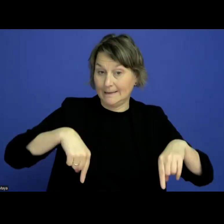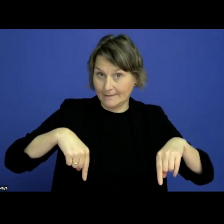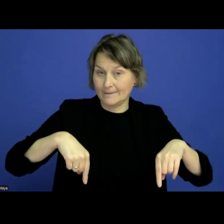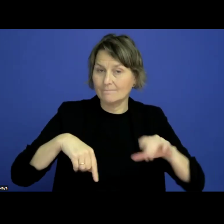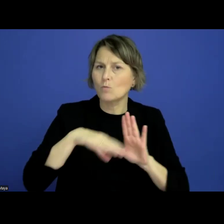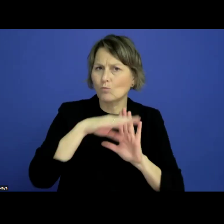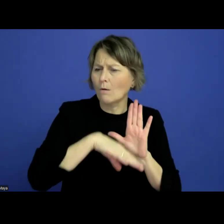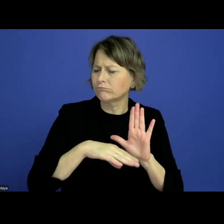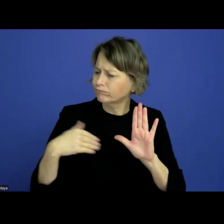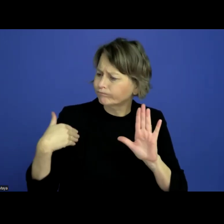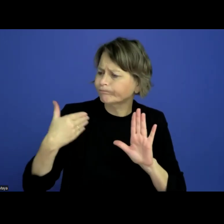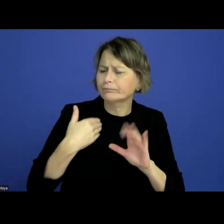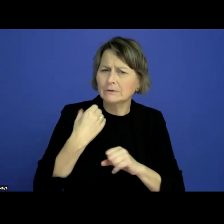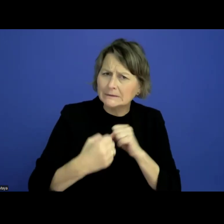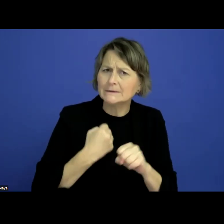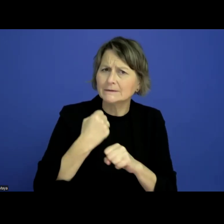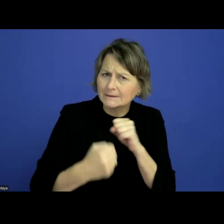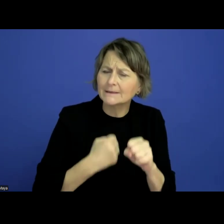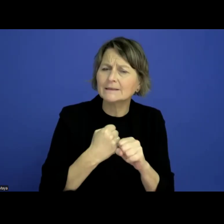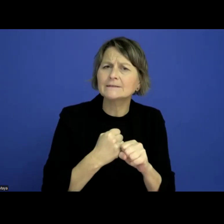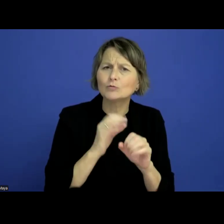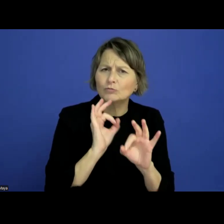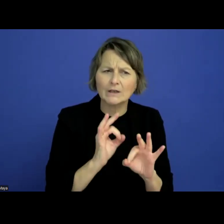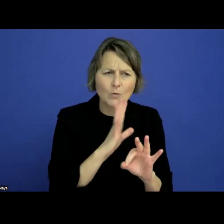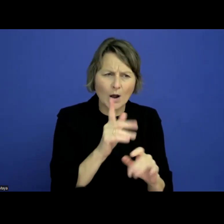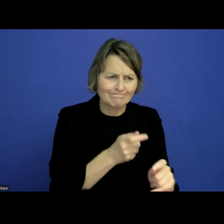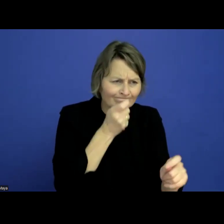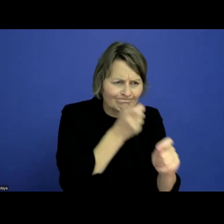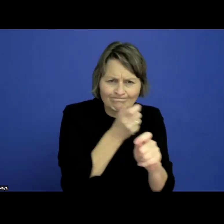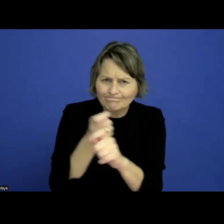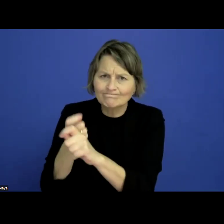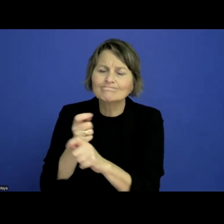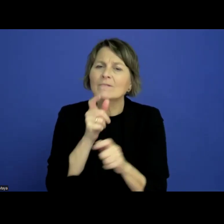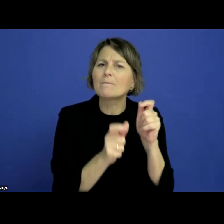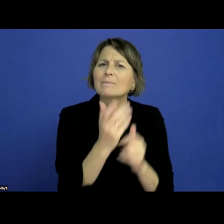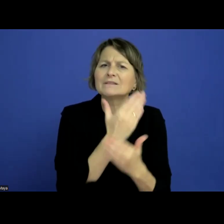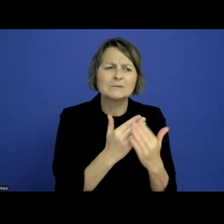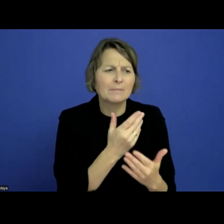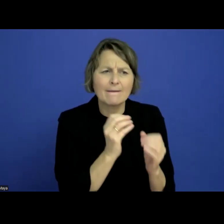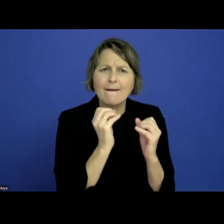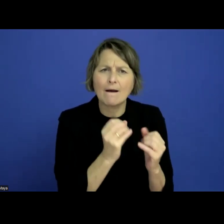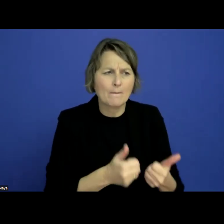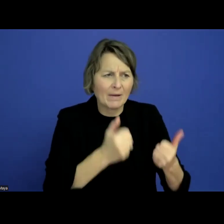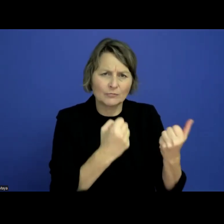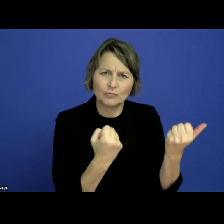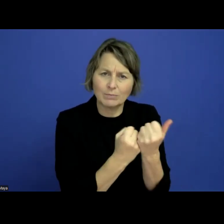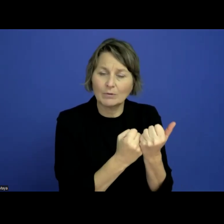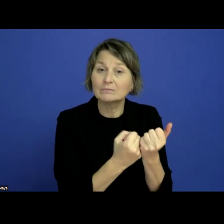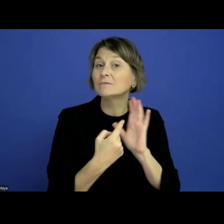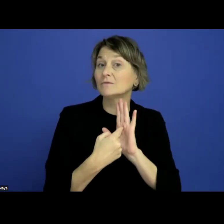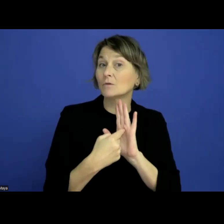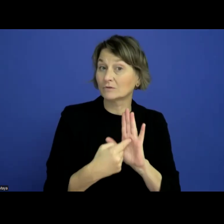many years now tailored support to people with disabilities in the area of